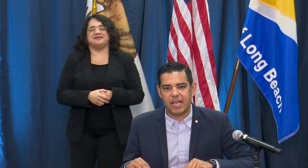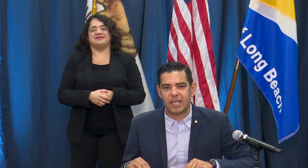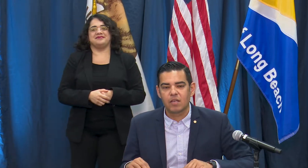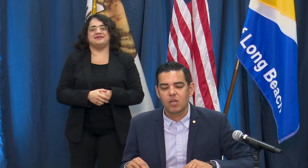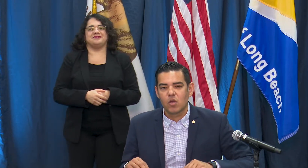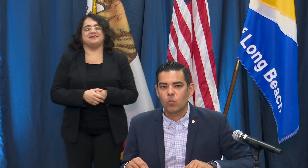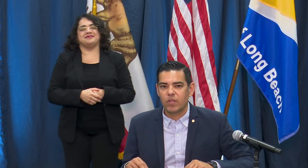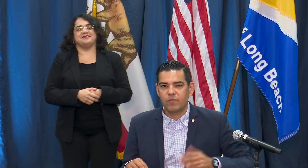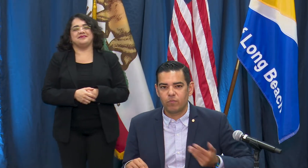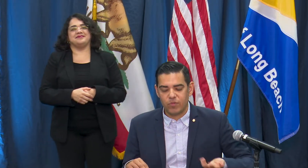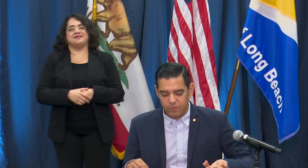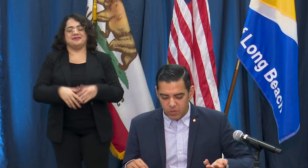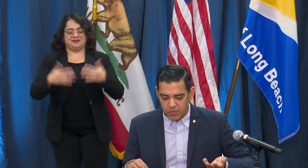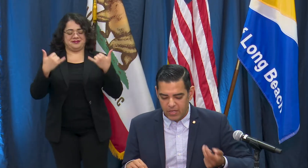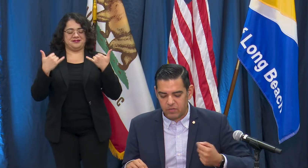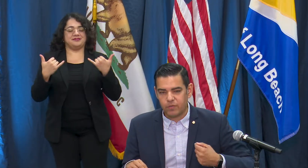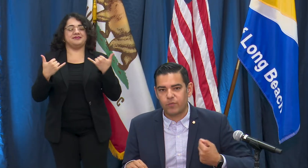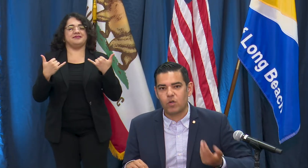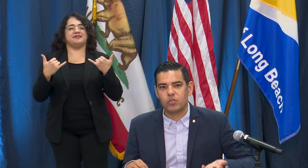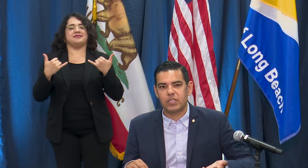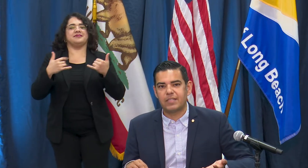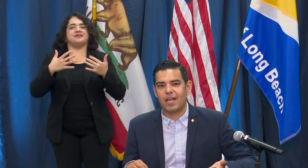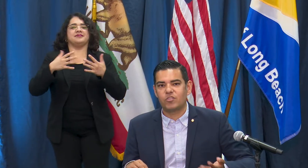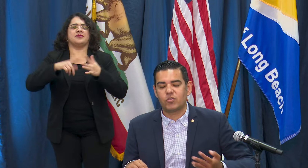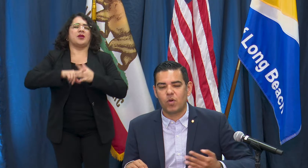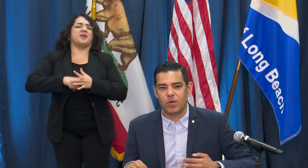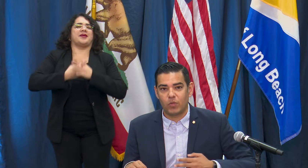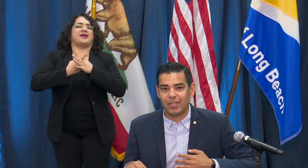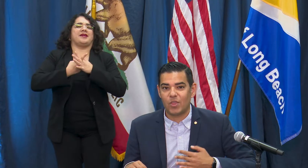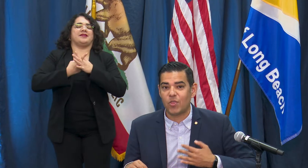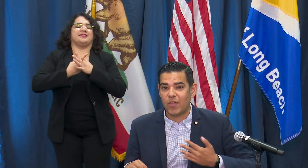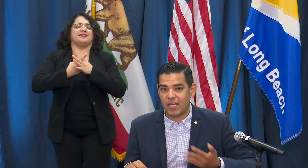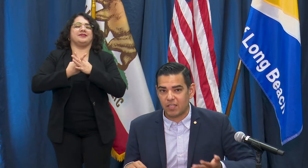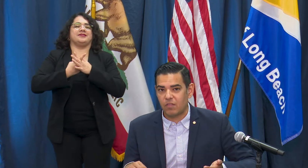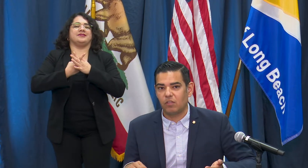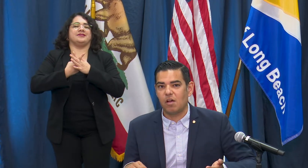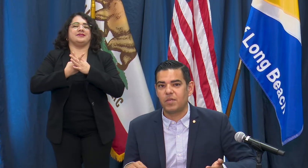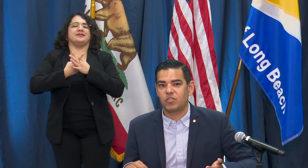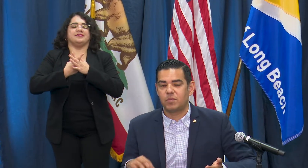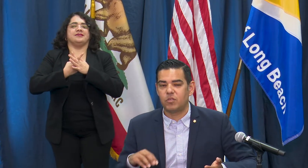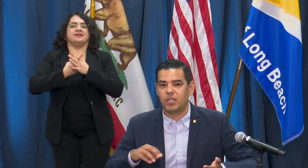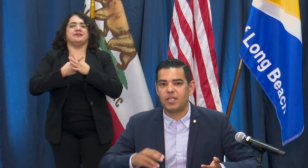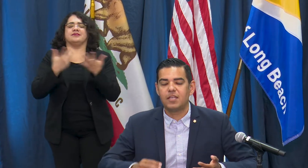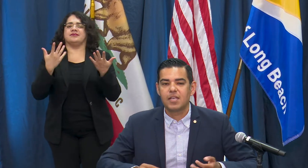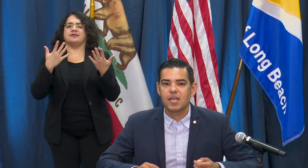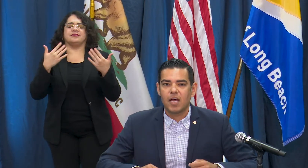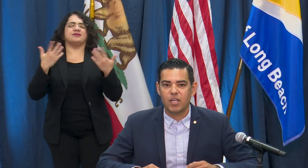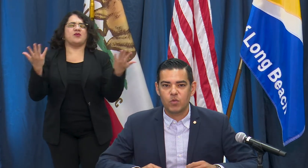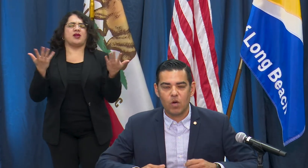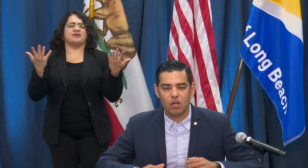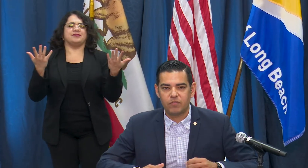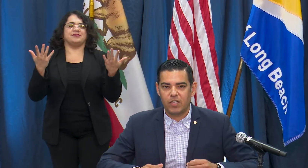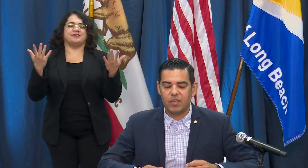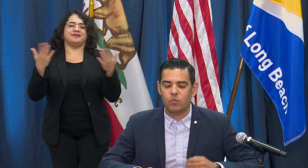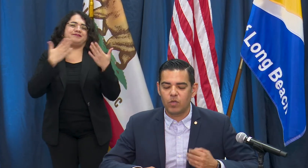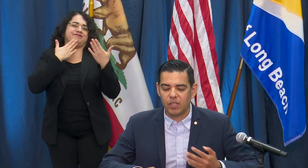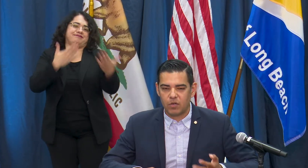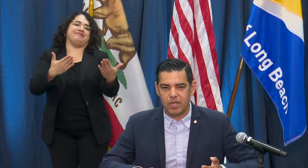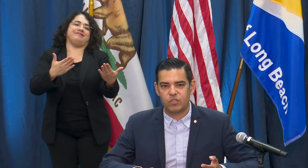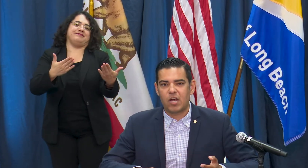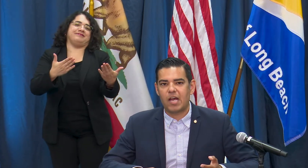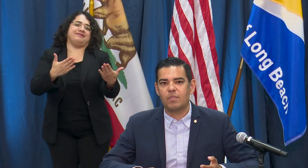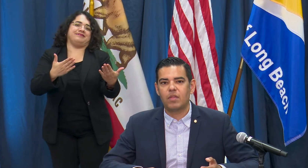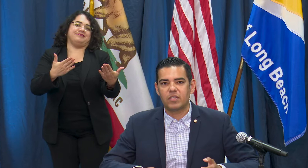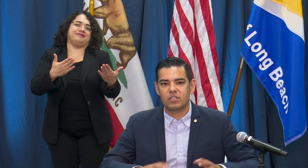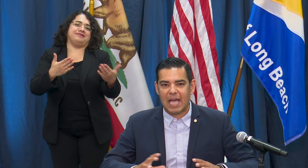begin today with a few things. First is I just want to really thank the Long Beach community. You all have done a really